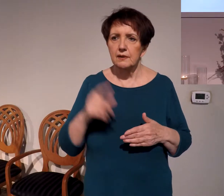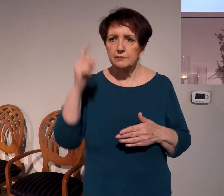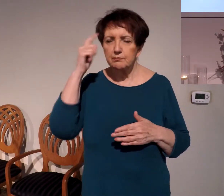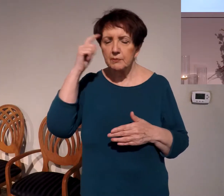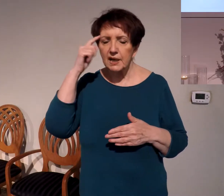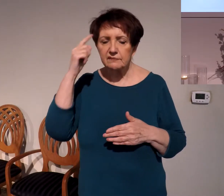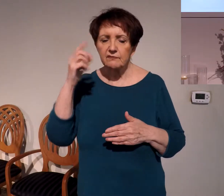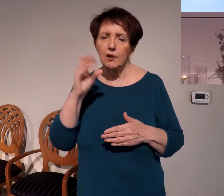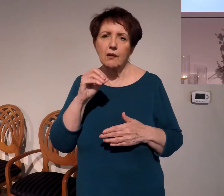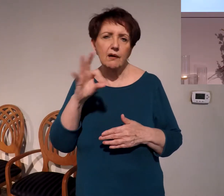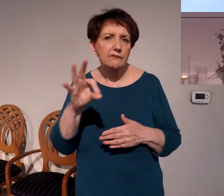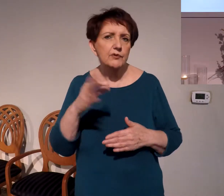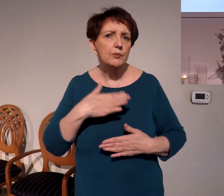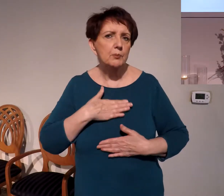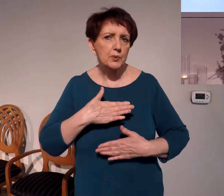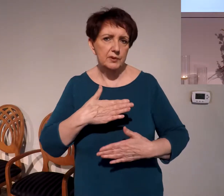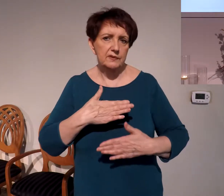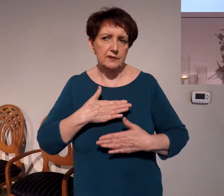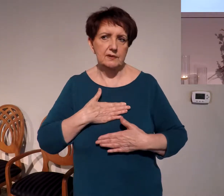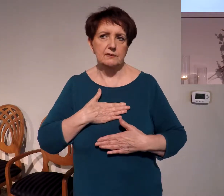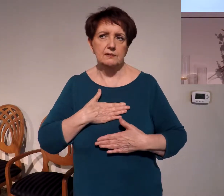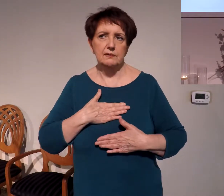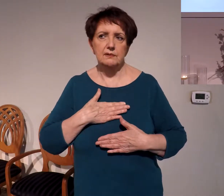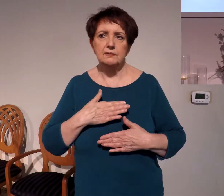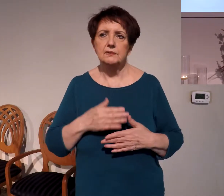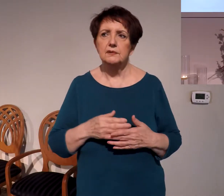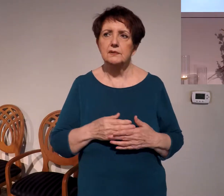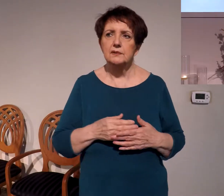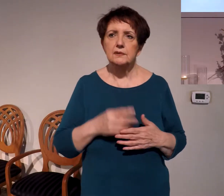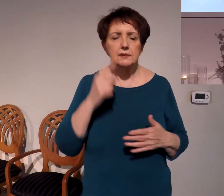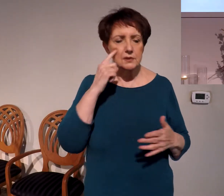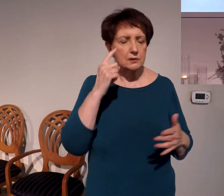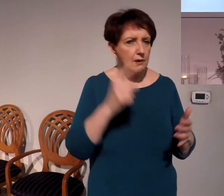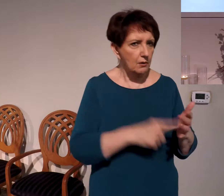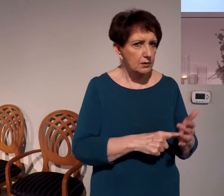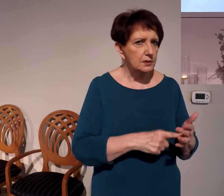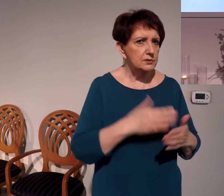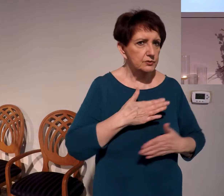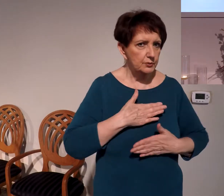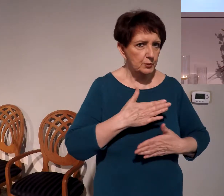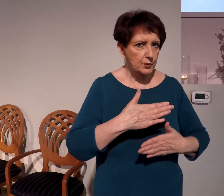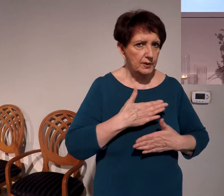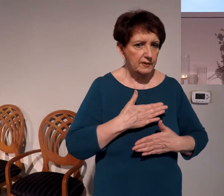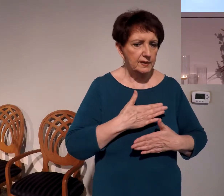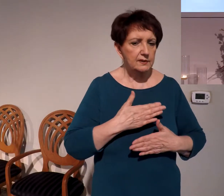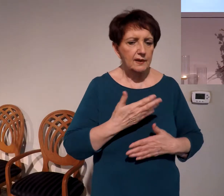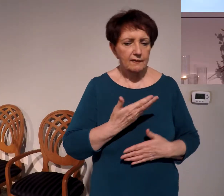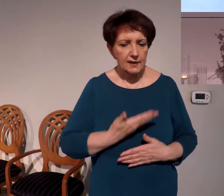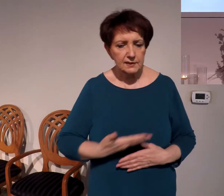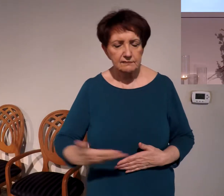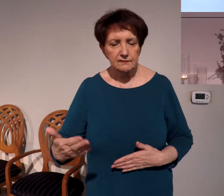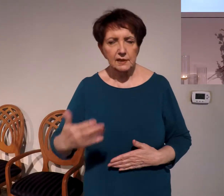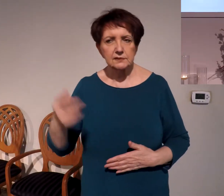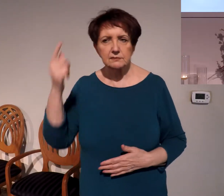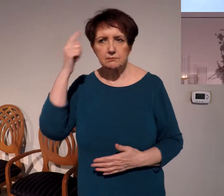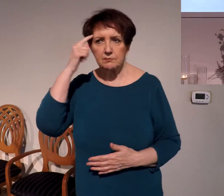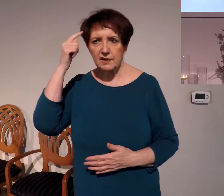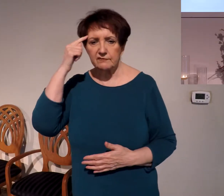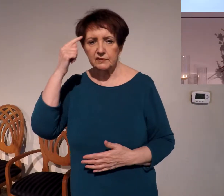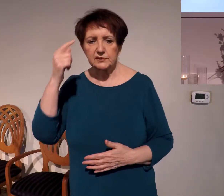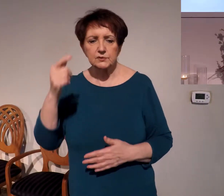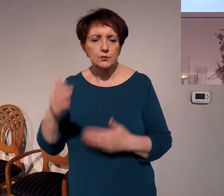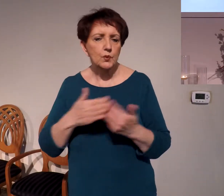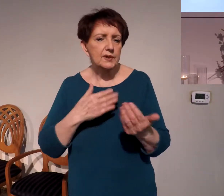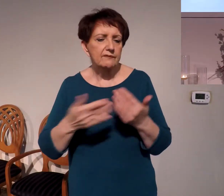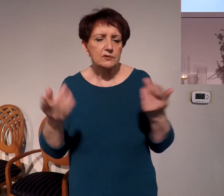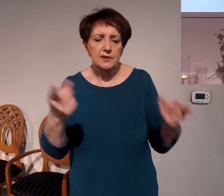your breathing. Being mindful of your breathing immediately invites mindfulness to what's going on in